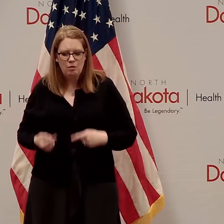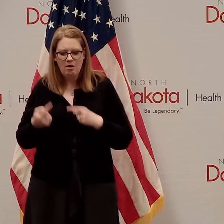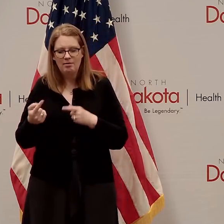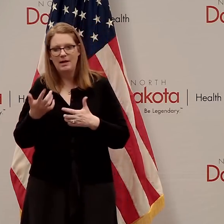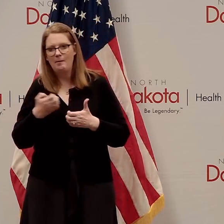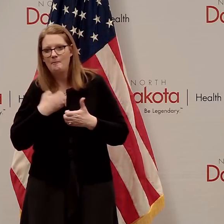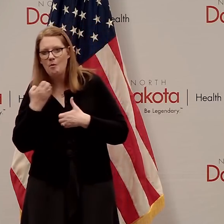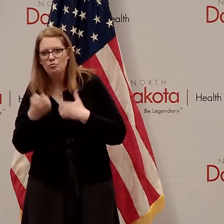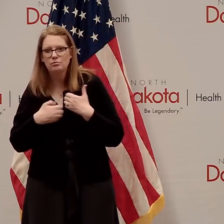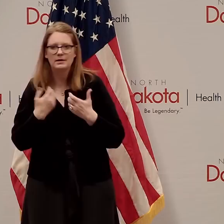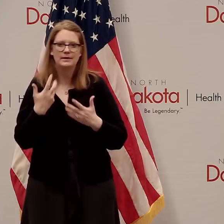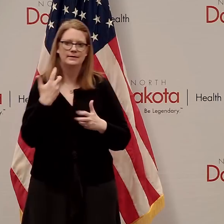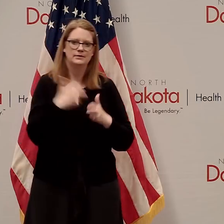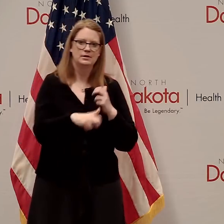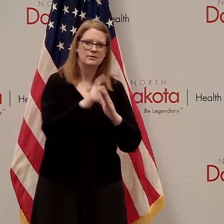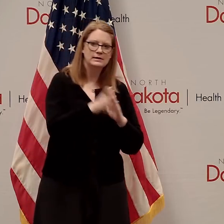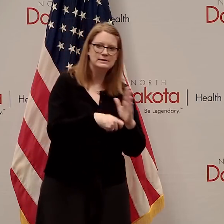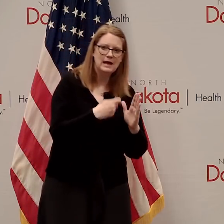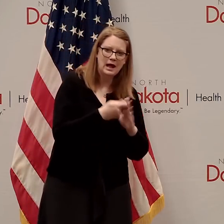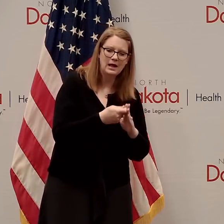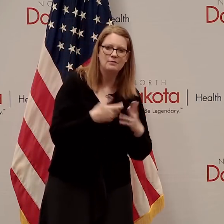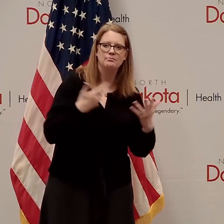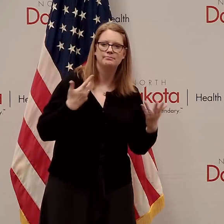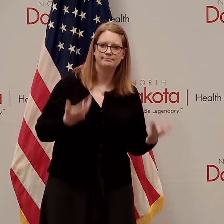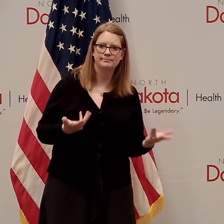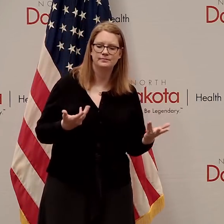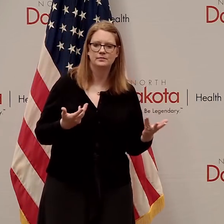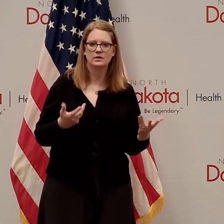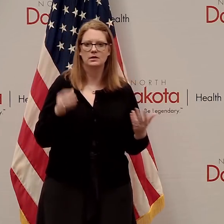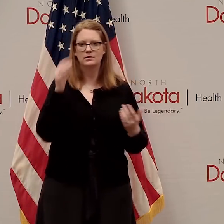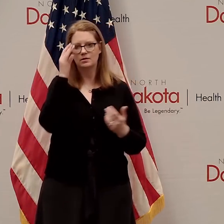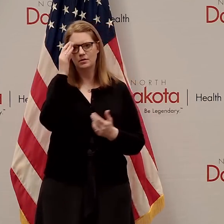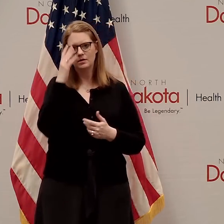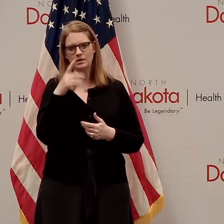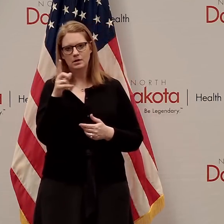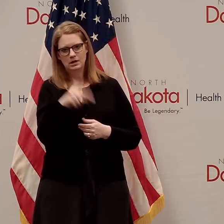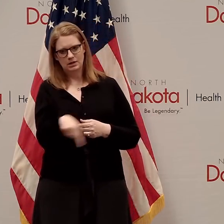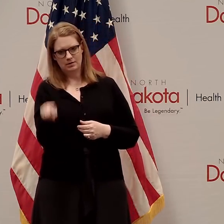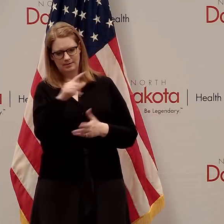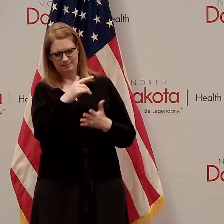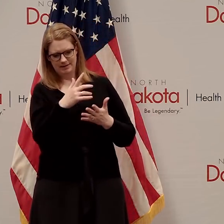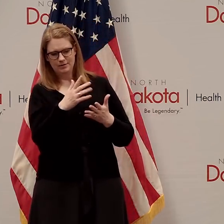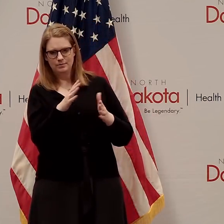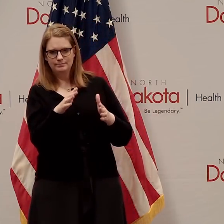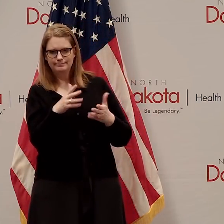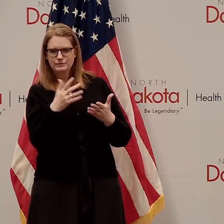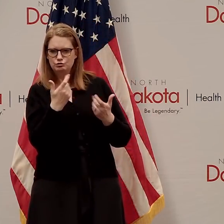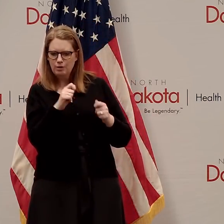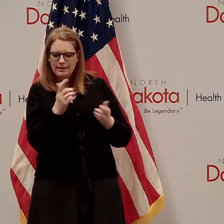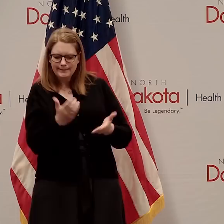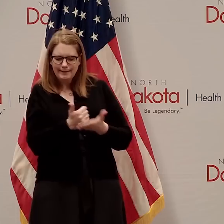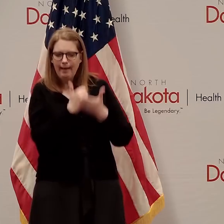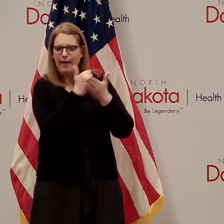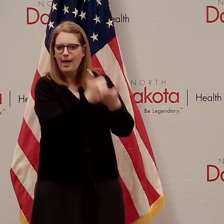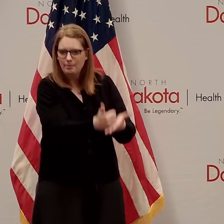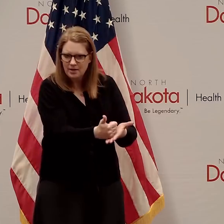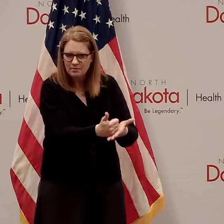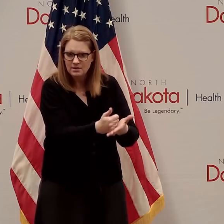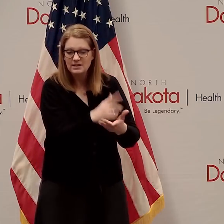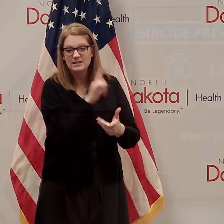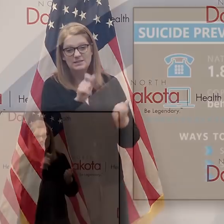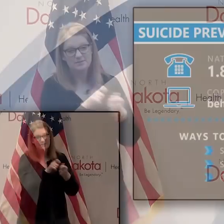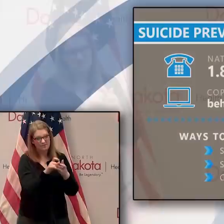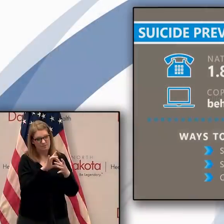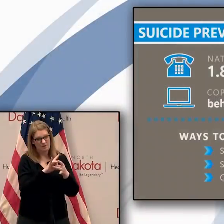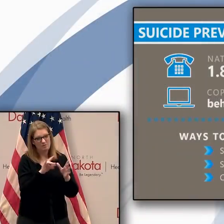hard time, you could be the difference between getting them the help they need. and particularly as it relates to suicide, because there's